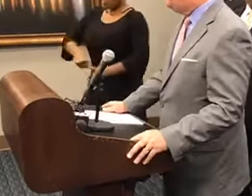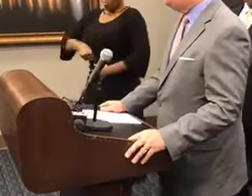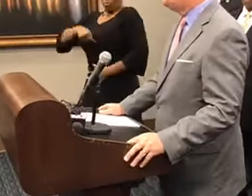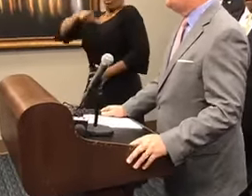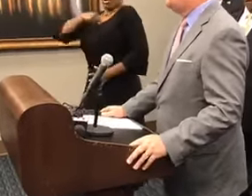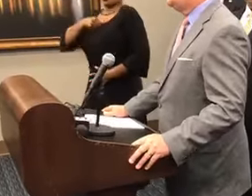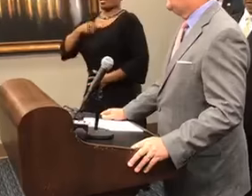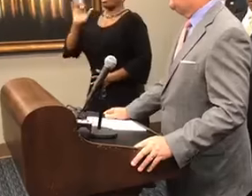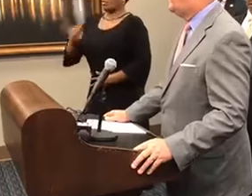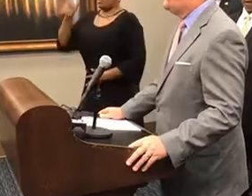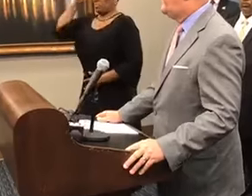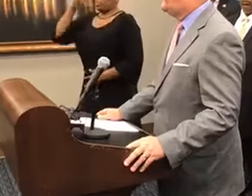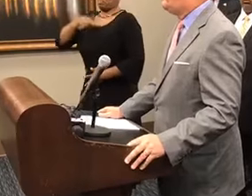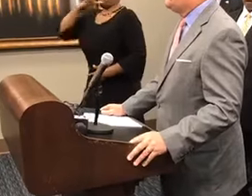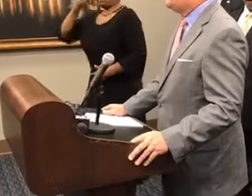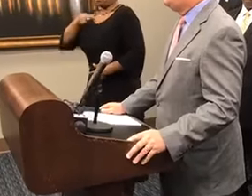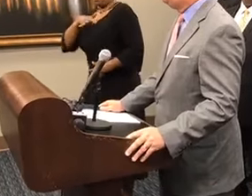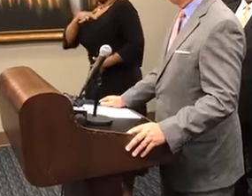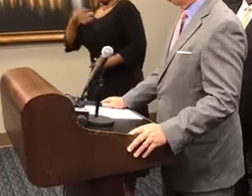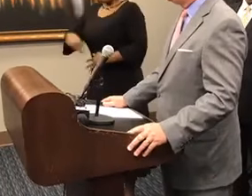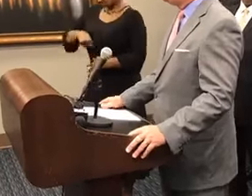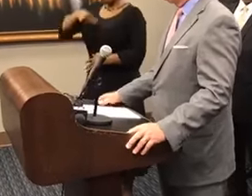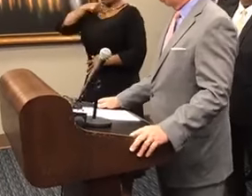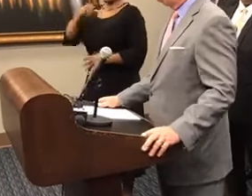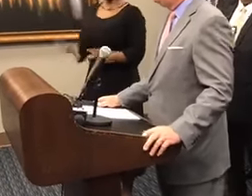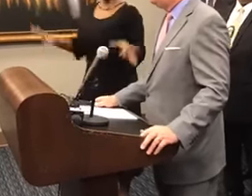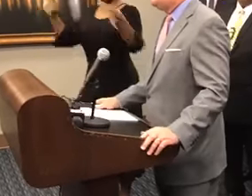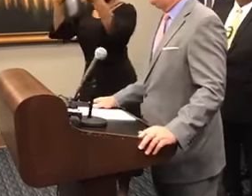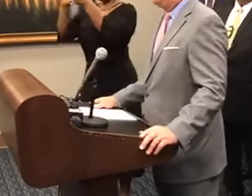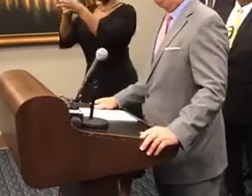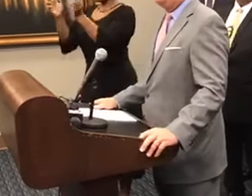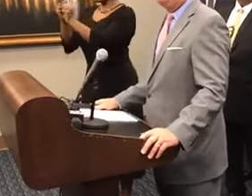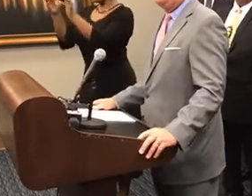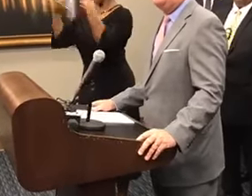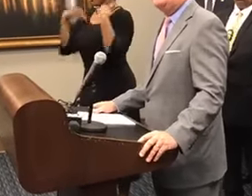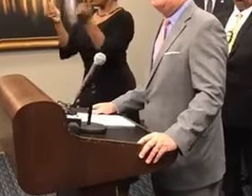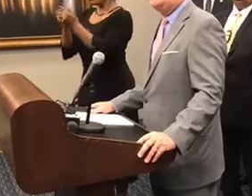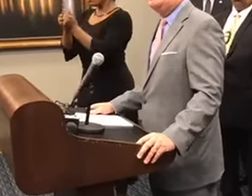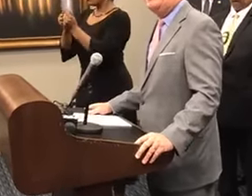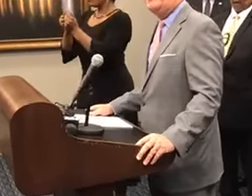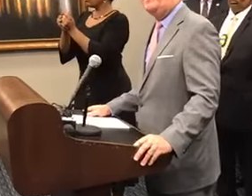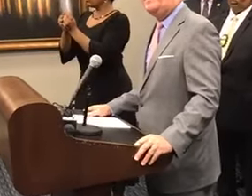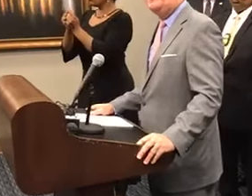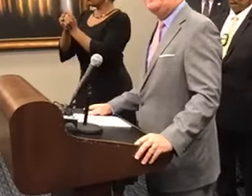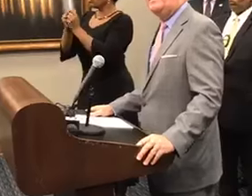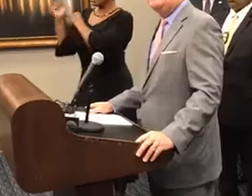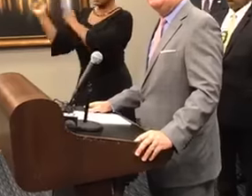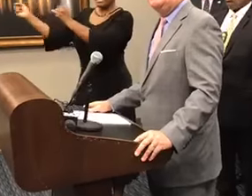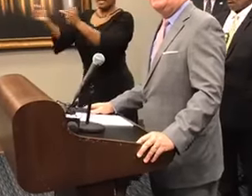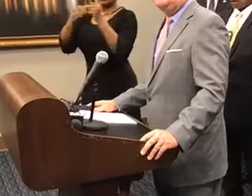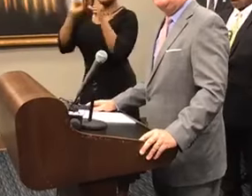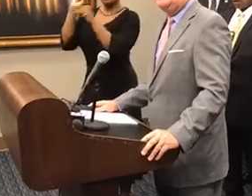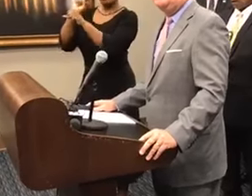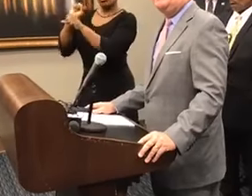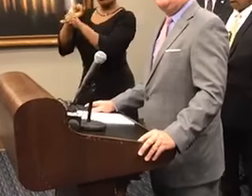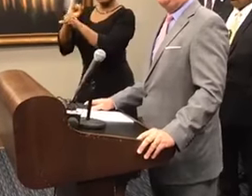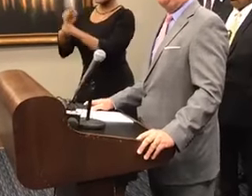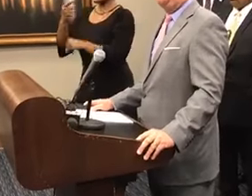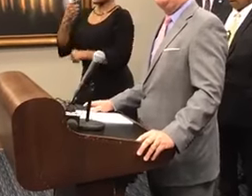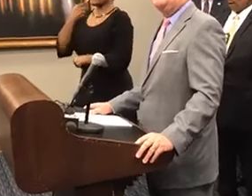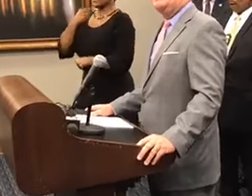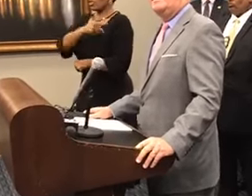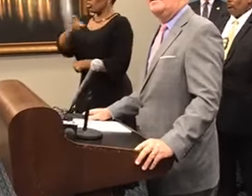of them. I cannot tell you how proud I am of the partnership that we have with our fellow law enforcement agencies. I can't